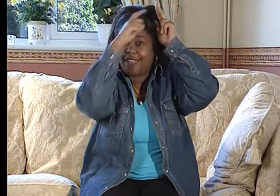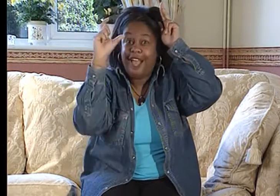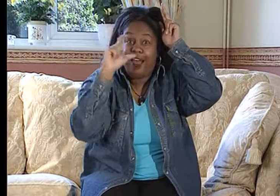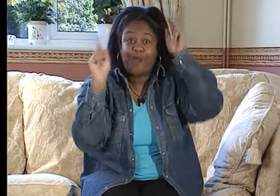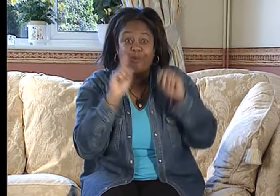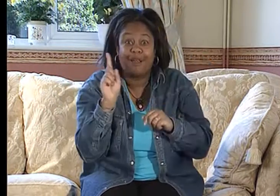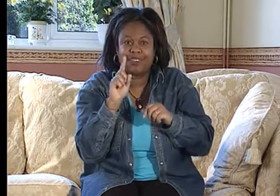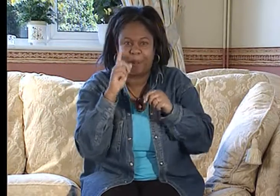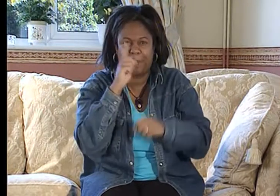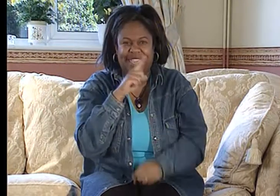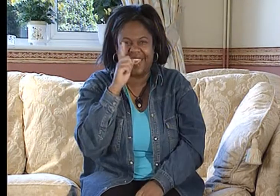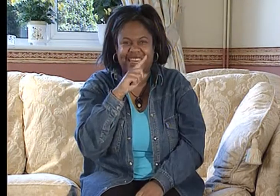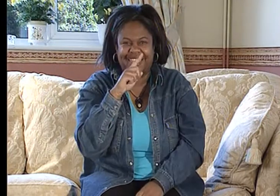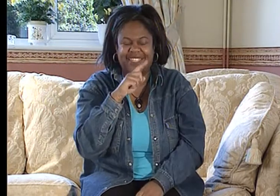just like the inside of the rabbit's ears.